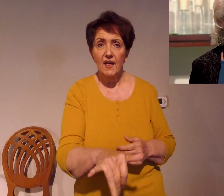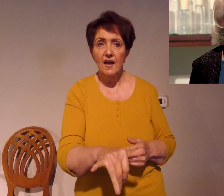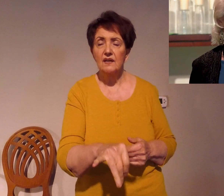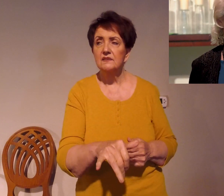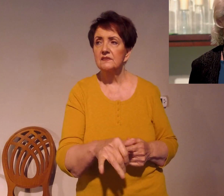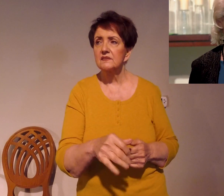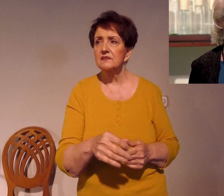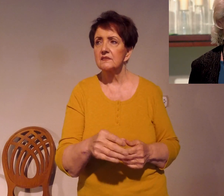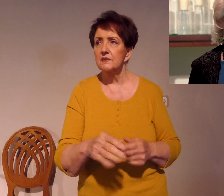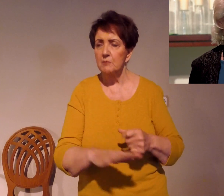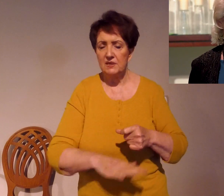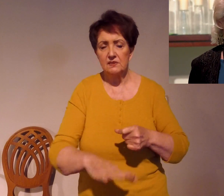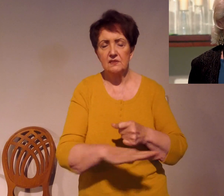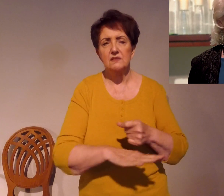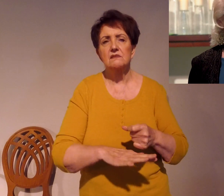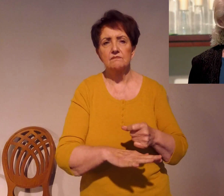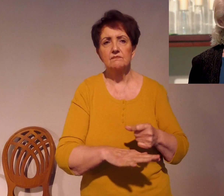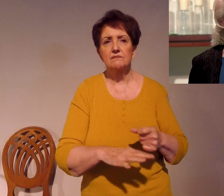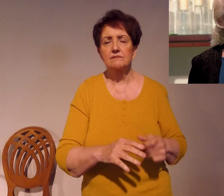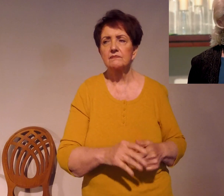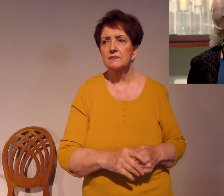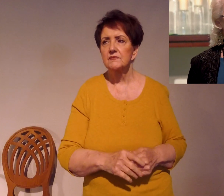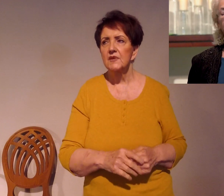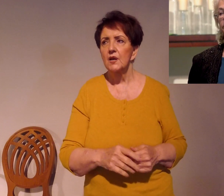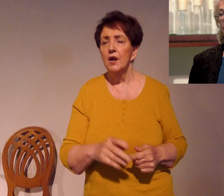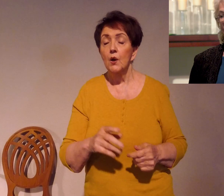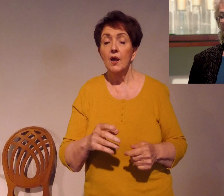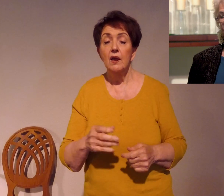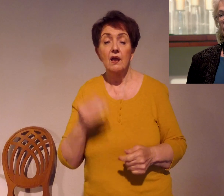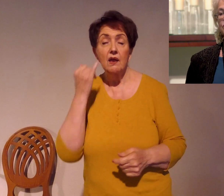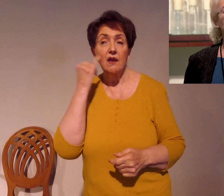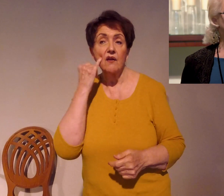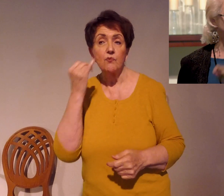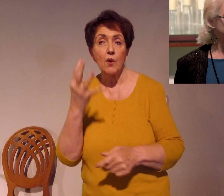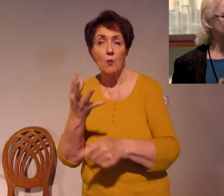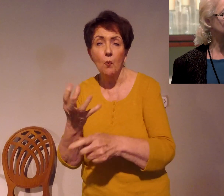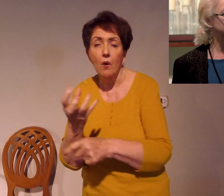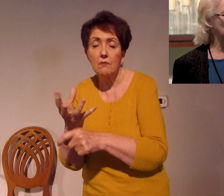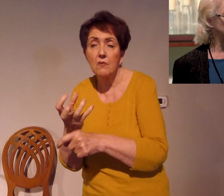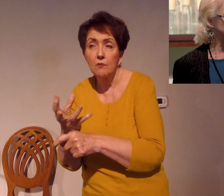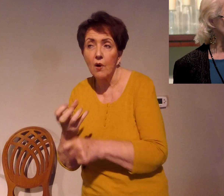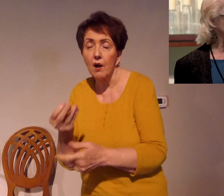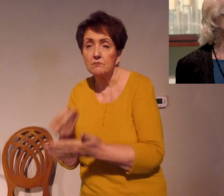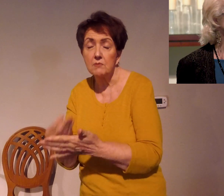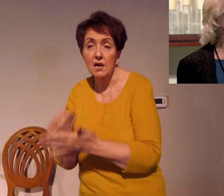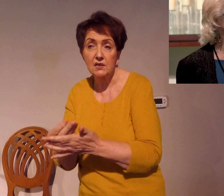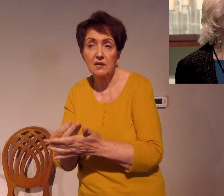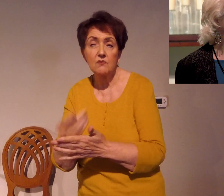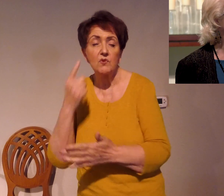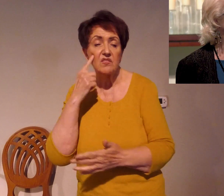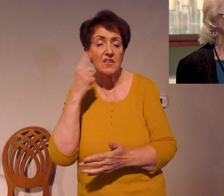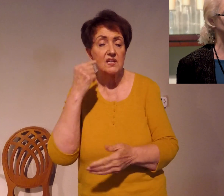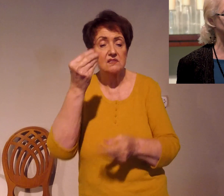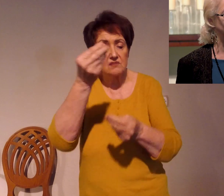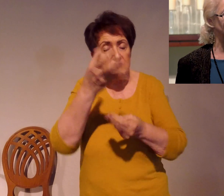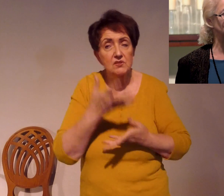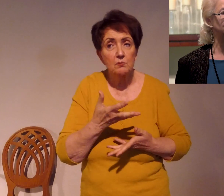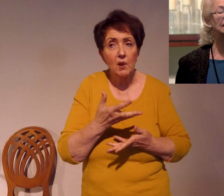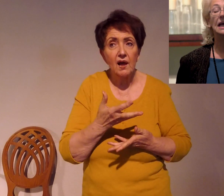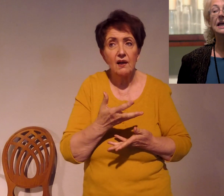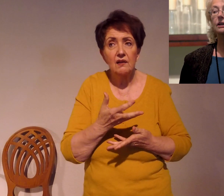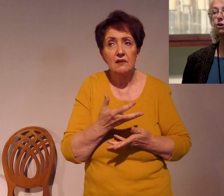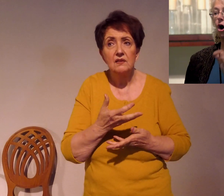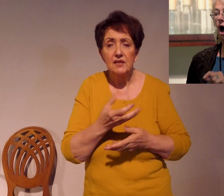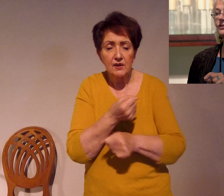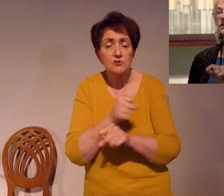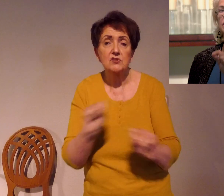is the fundamental piece. That when we covet money because we think it is our source of supply and our